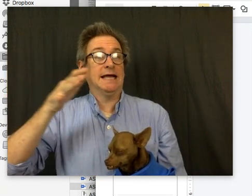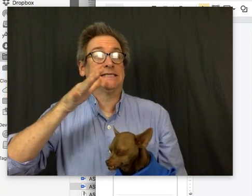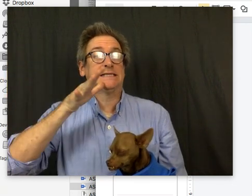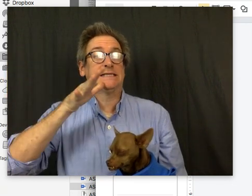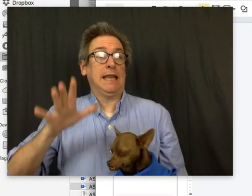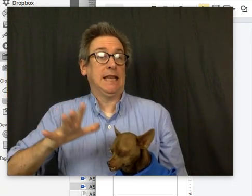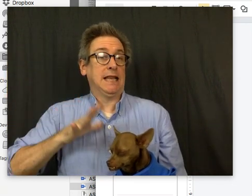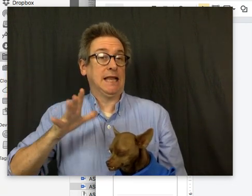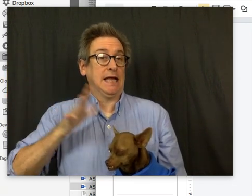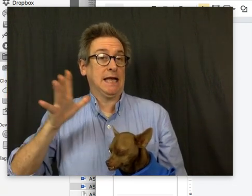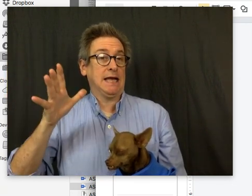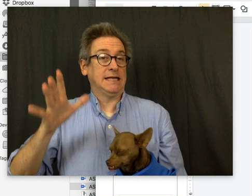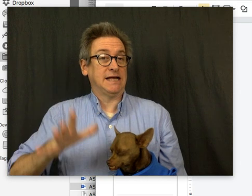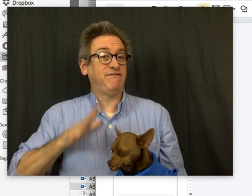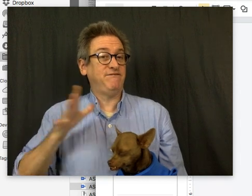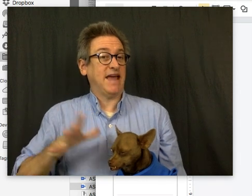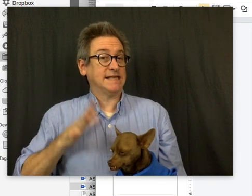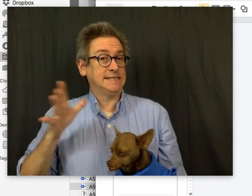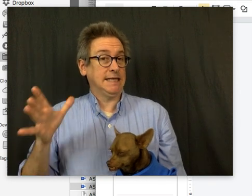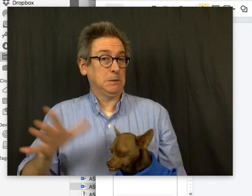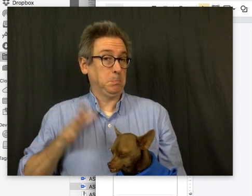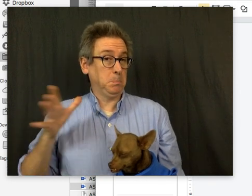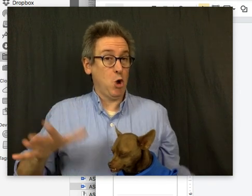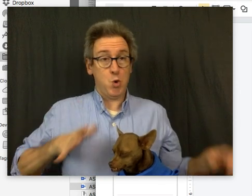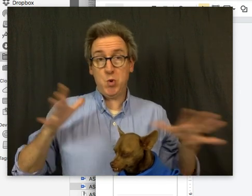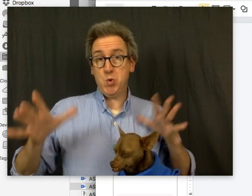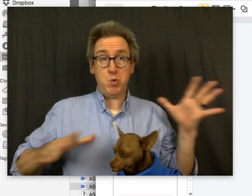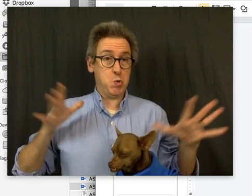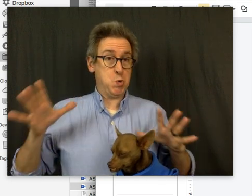lady. It's like fancy.